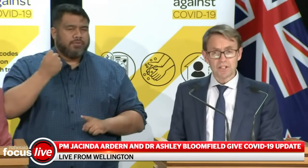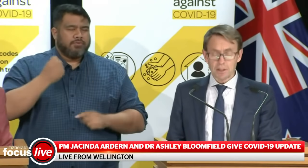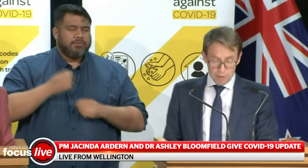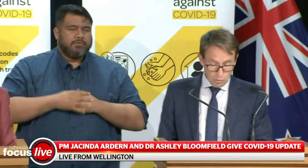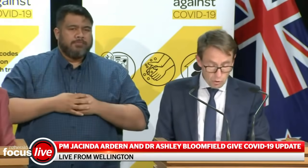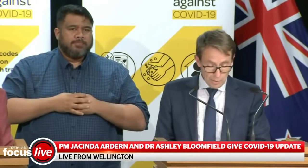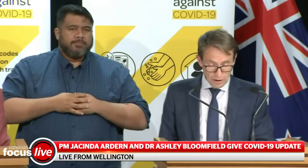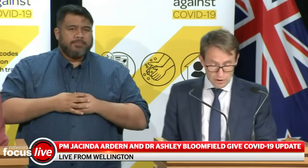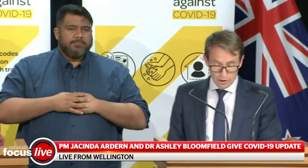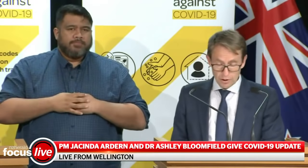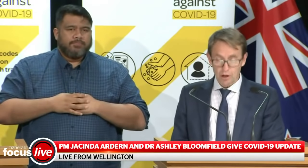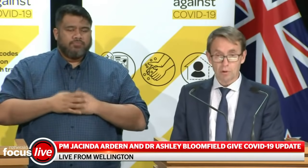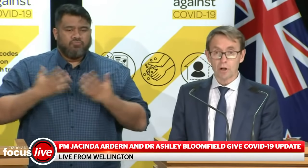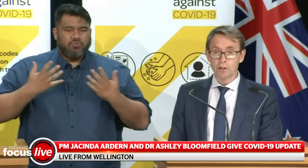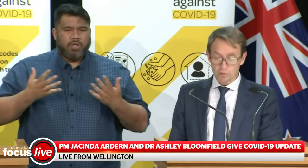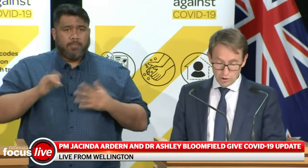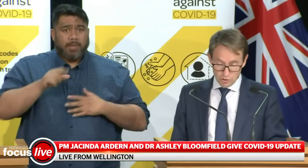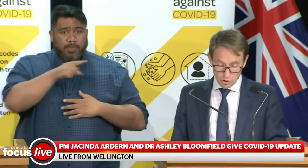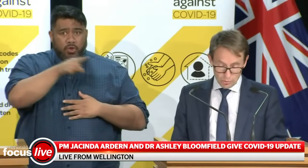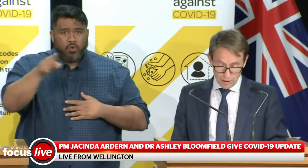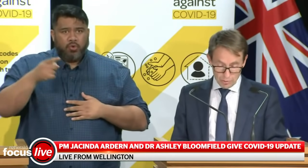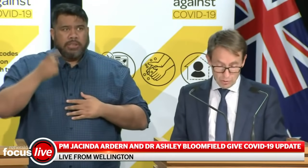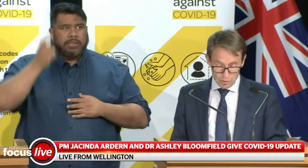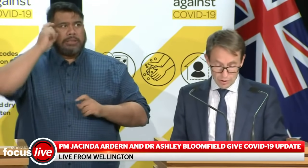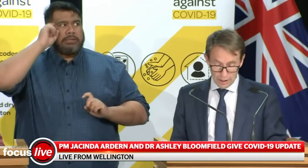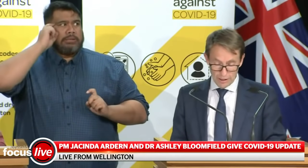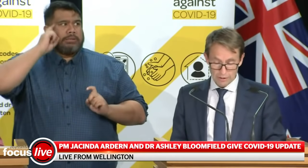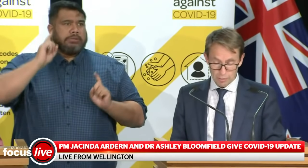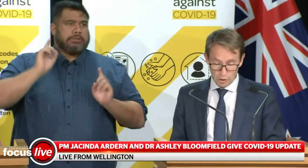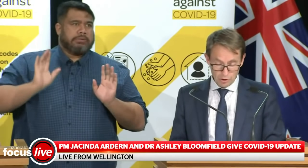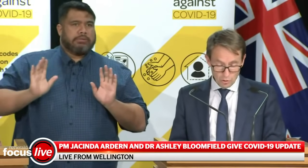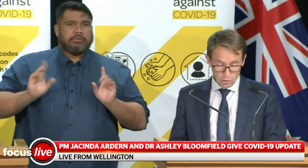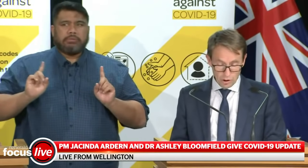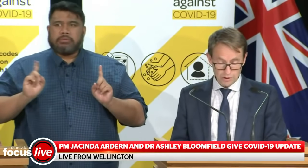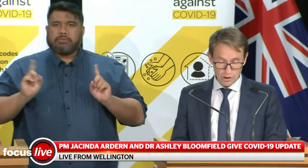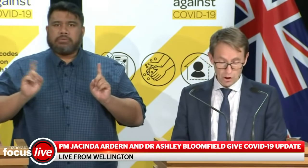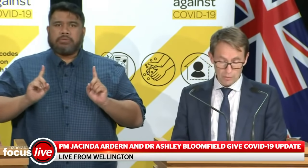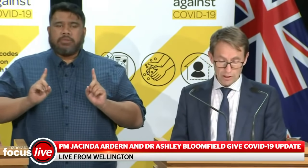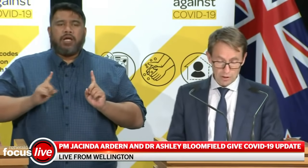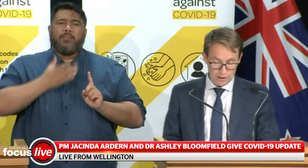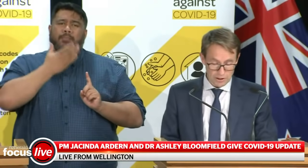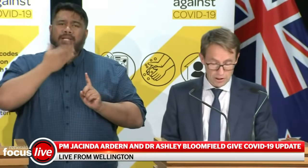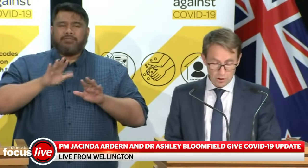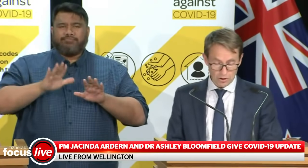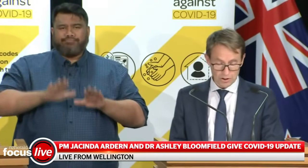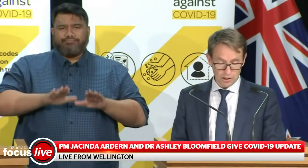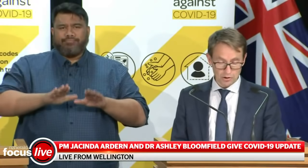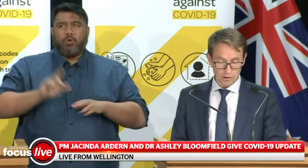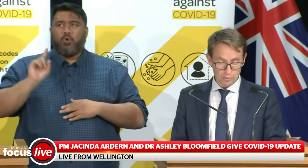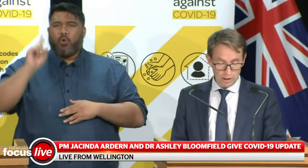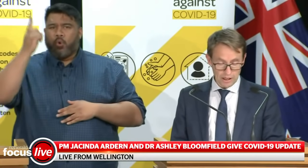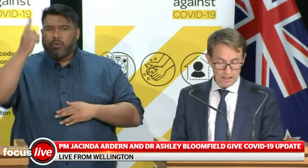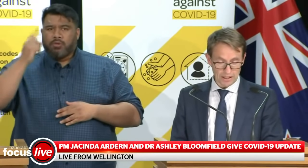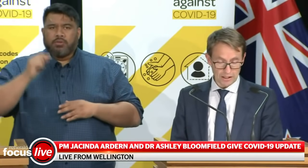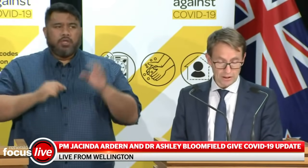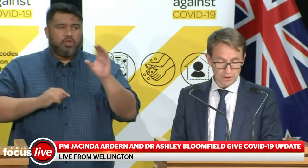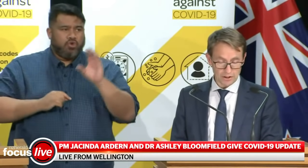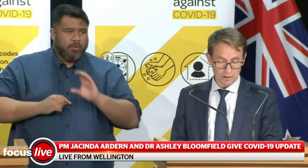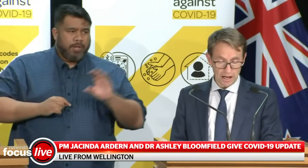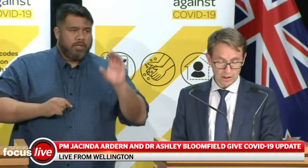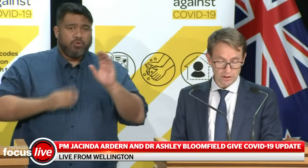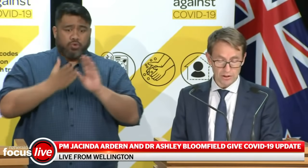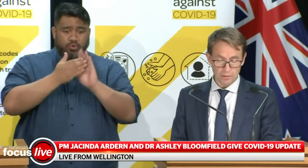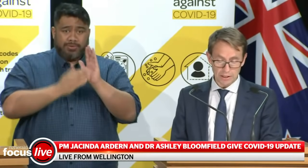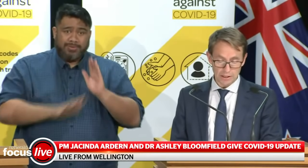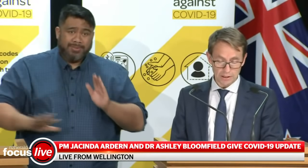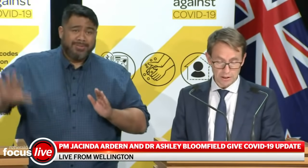I understand people will be concerned, however, I do want to assure people both in Auckland and Coromandel and indeed across the country, we are taking the